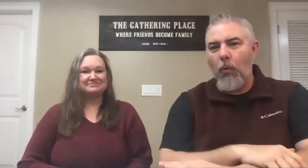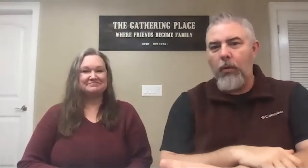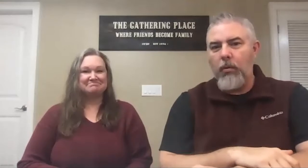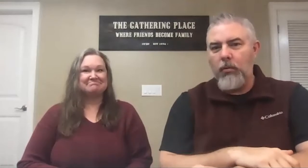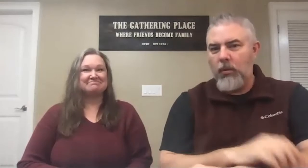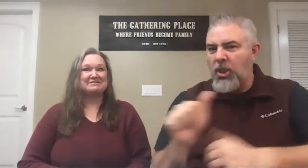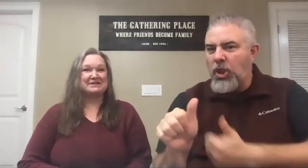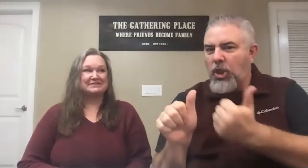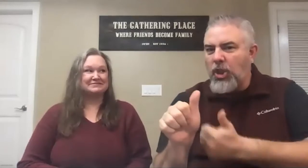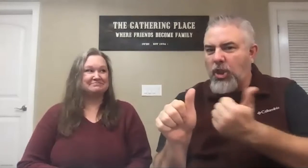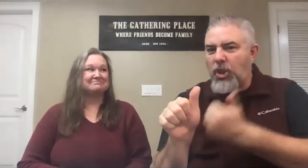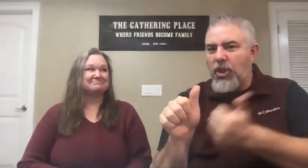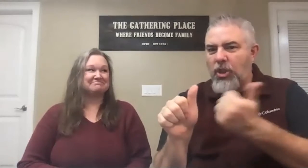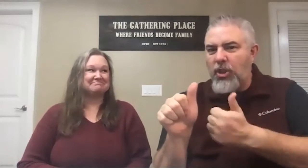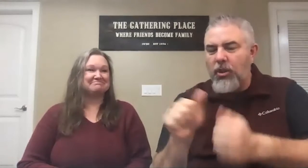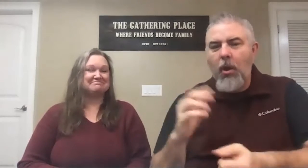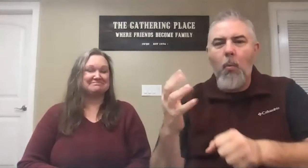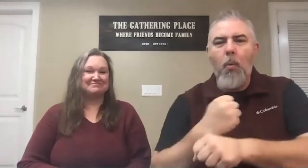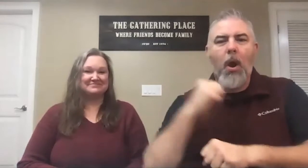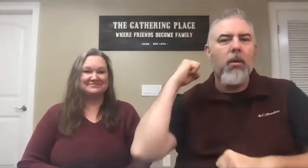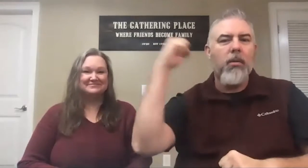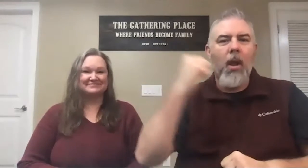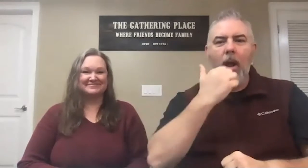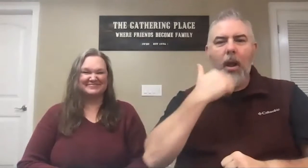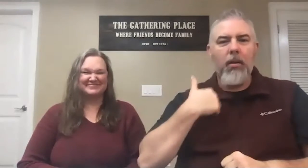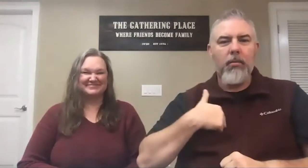I knew she would be my wife at 6 years old. I pursued her, and I won.